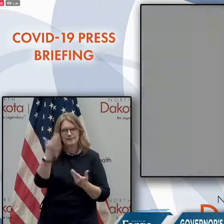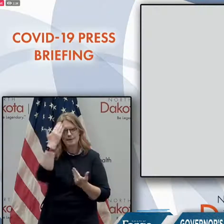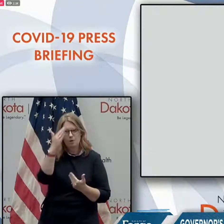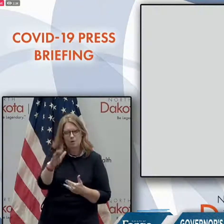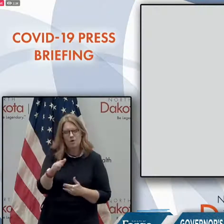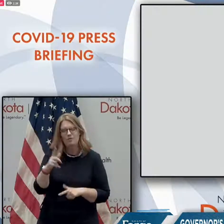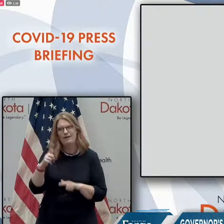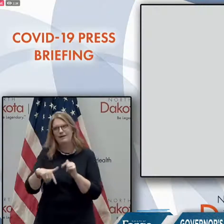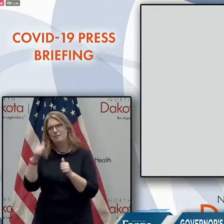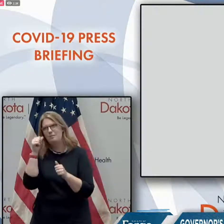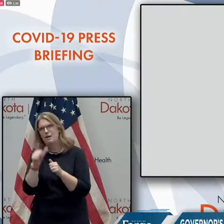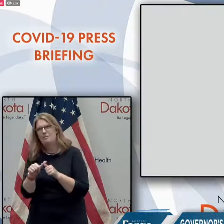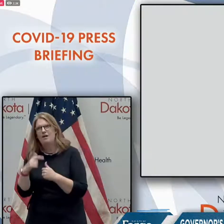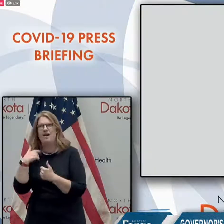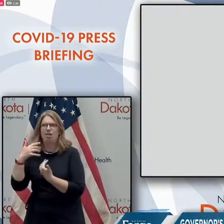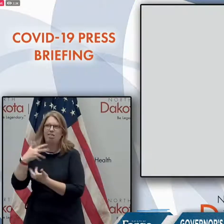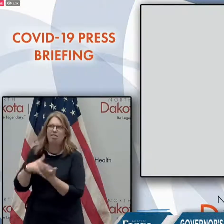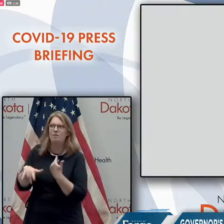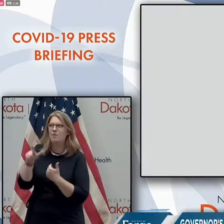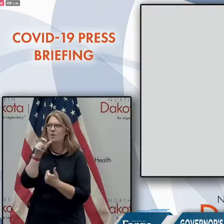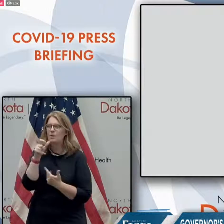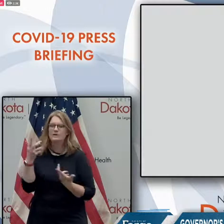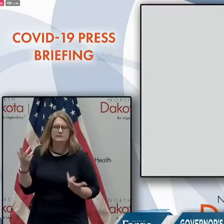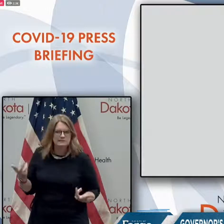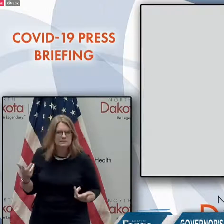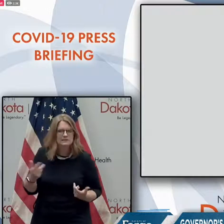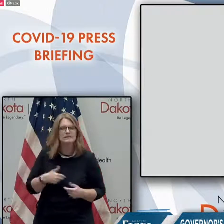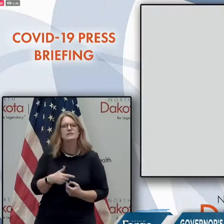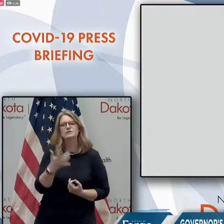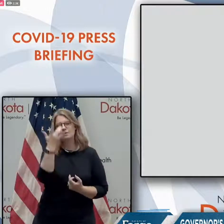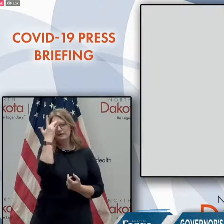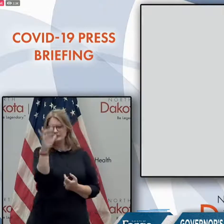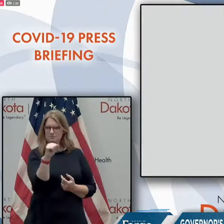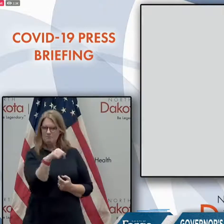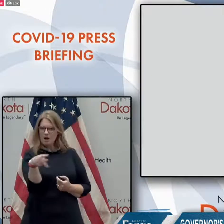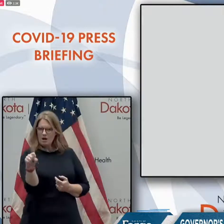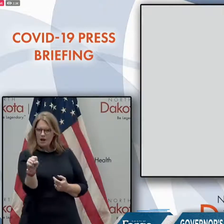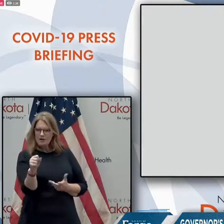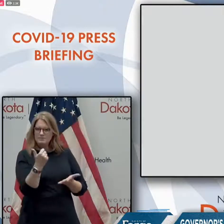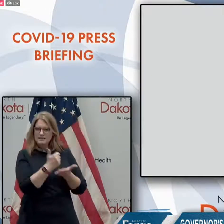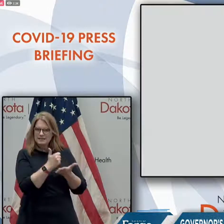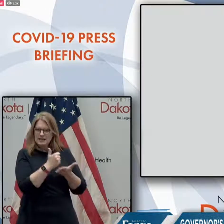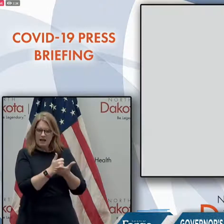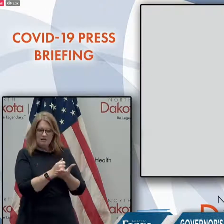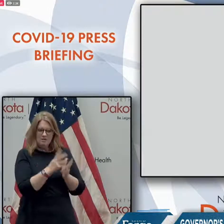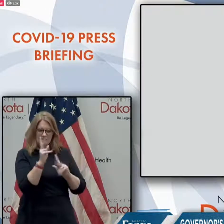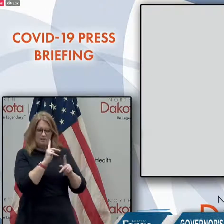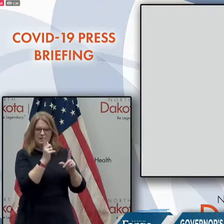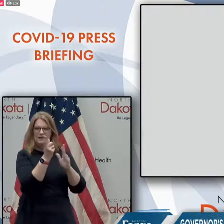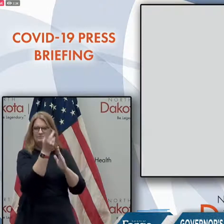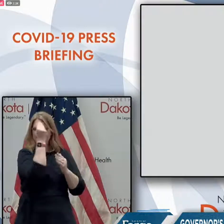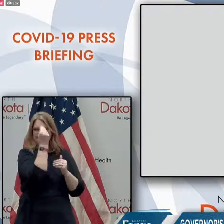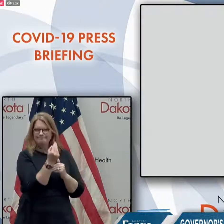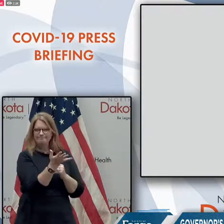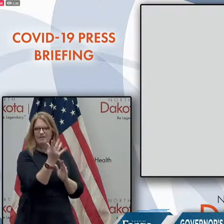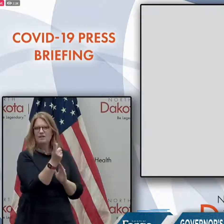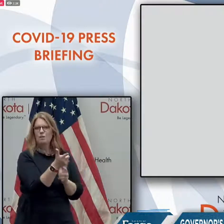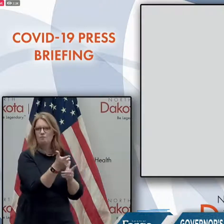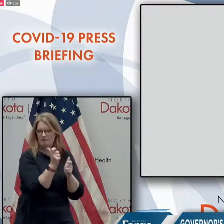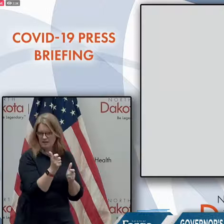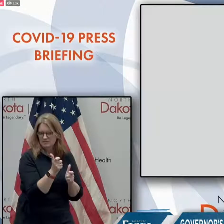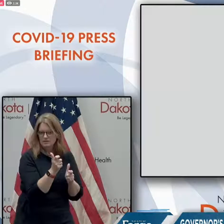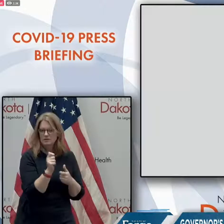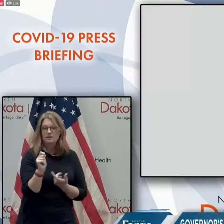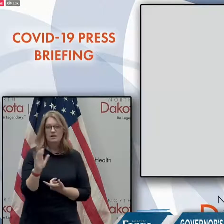difficult. Smartphone apps that public health authorities build can help people at risk of infection get notified much more quickly. But a